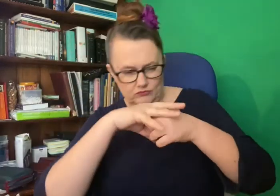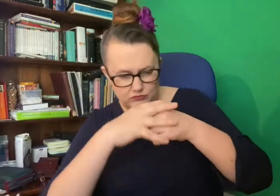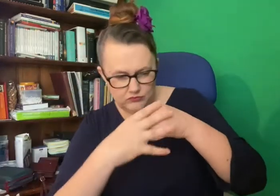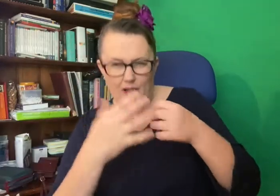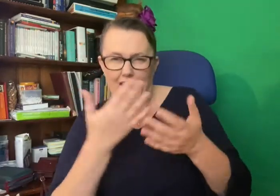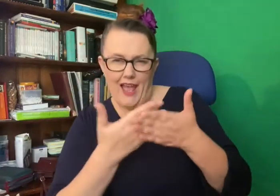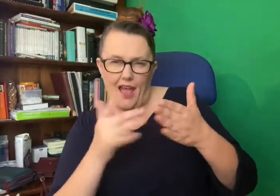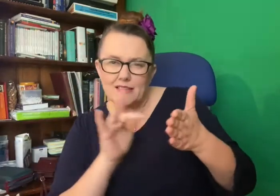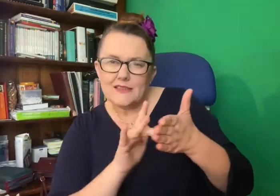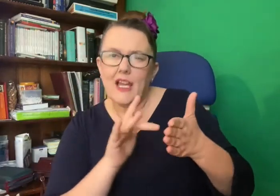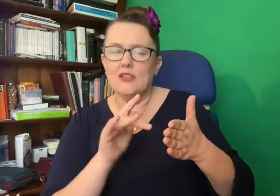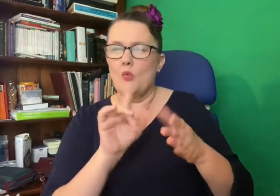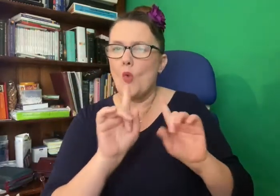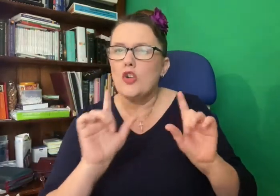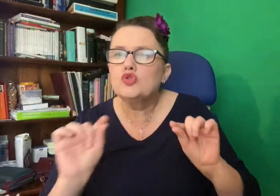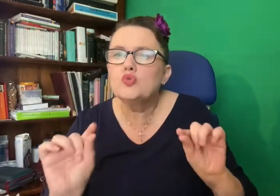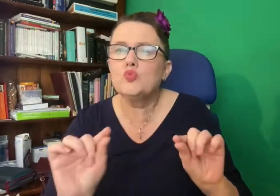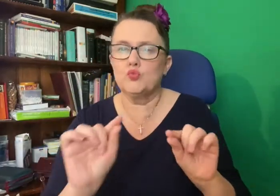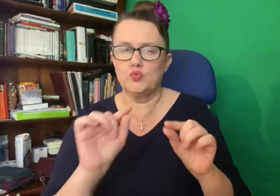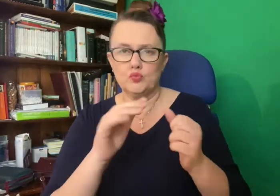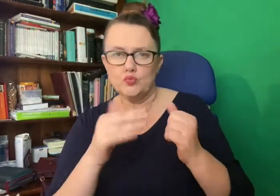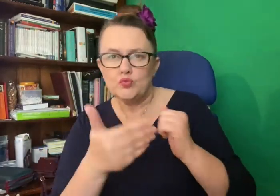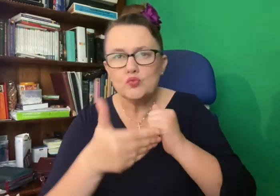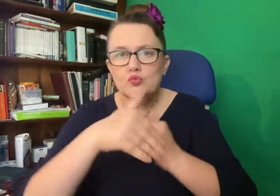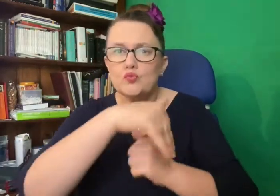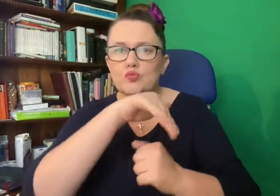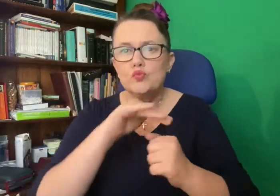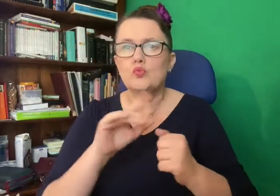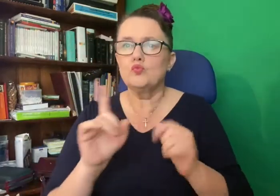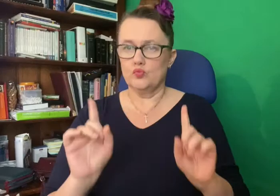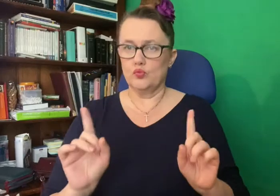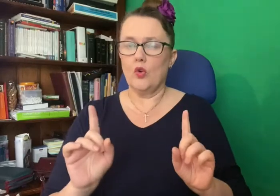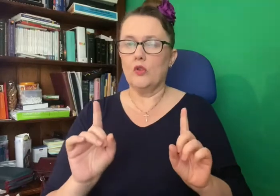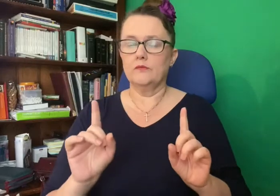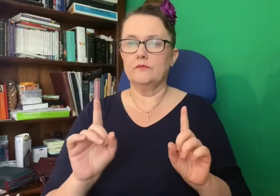light behaves and interacts with the objects that it touches.